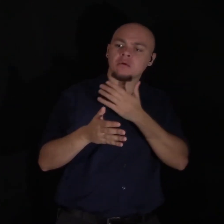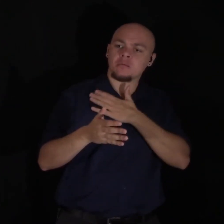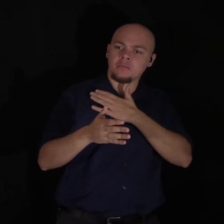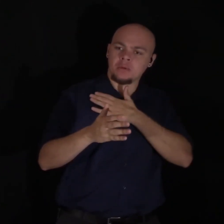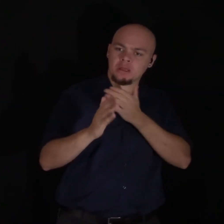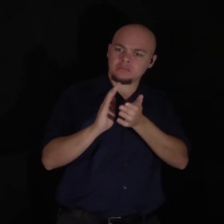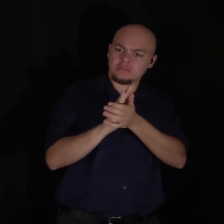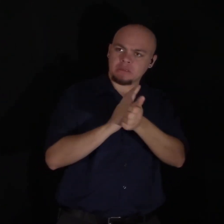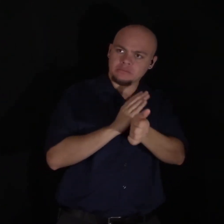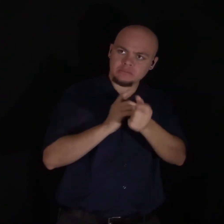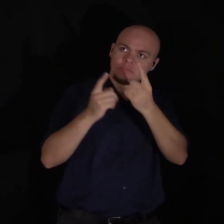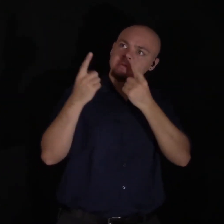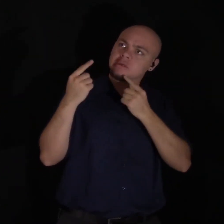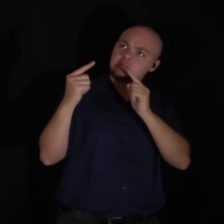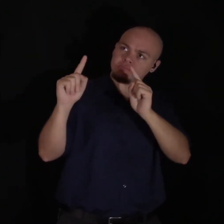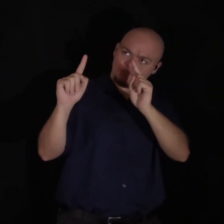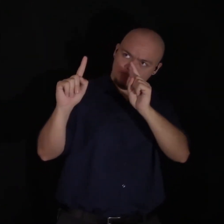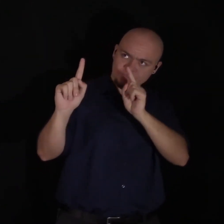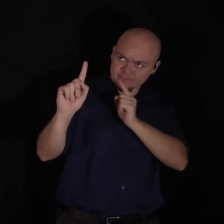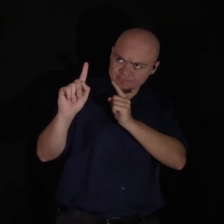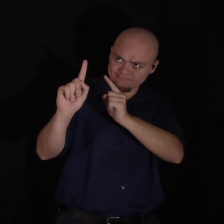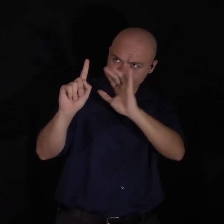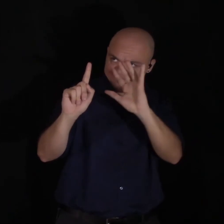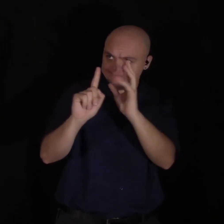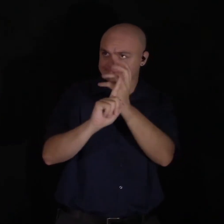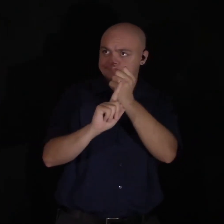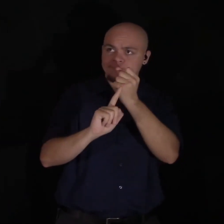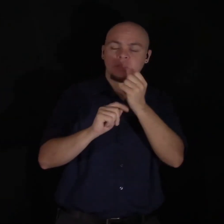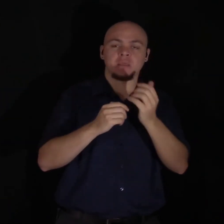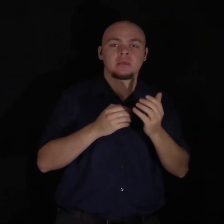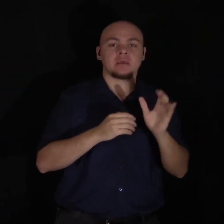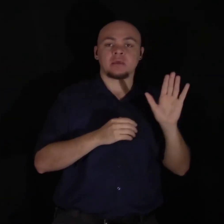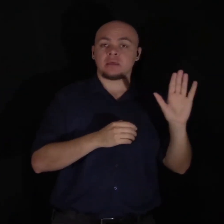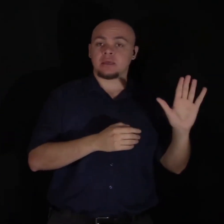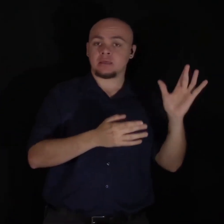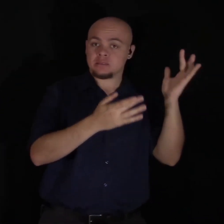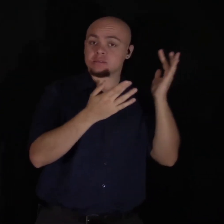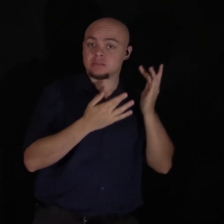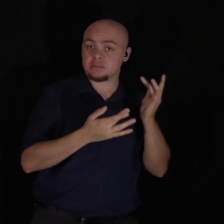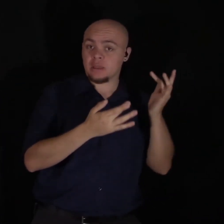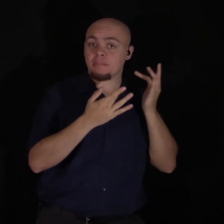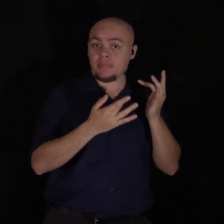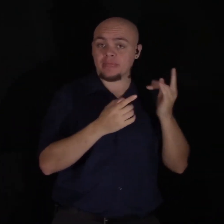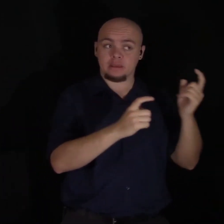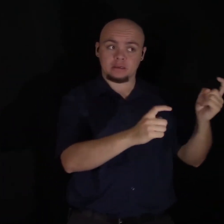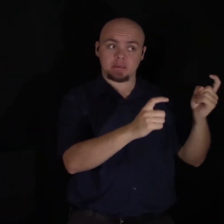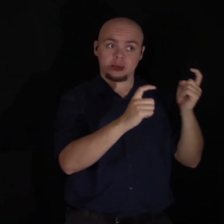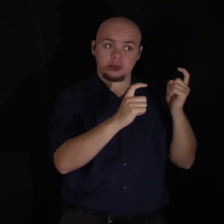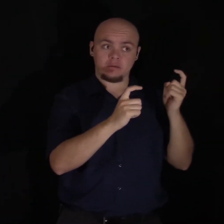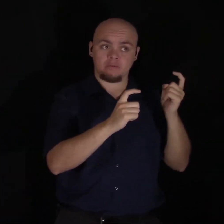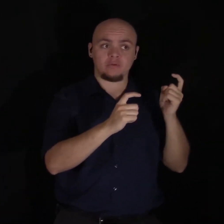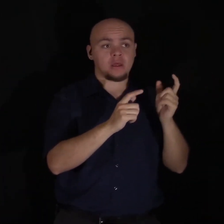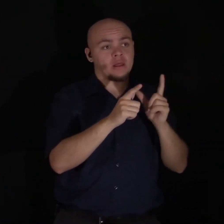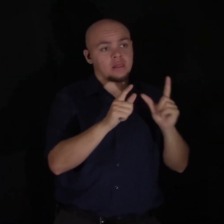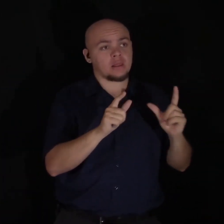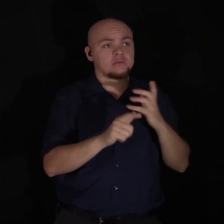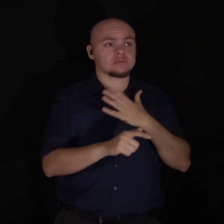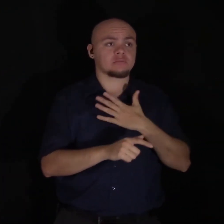it. I was easily led by the sympathy which he evinced to use the language of my heart, to